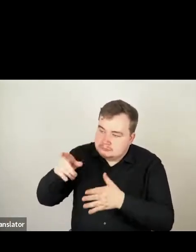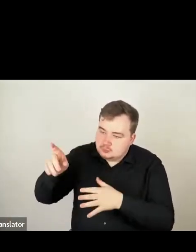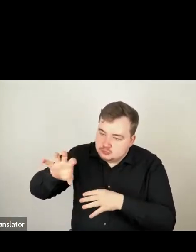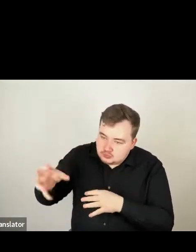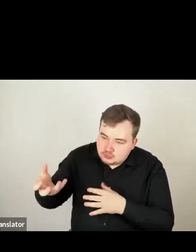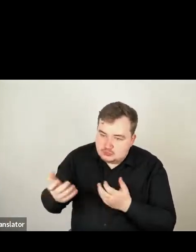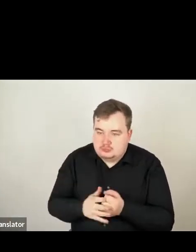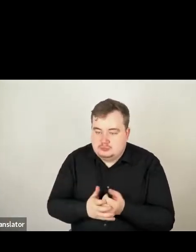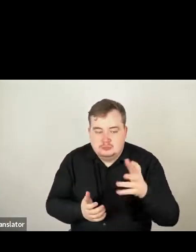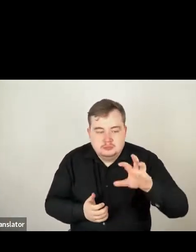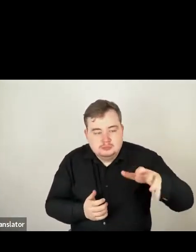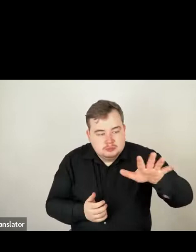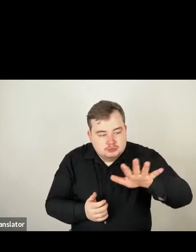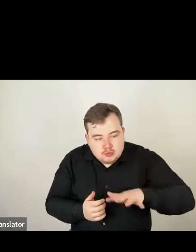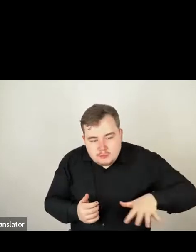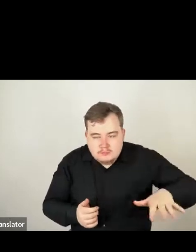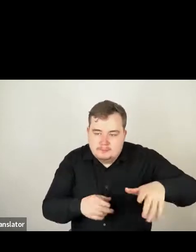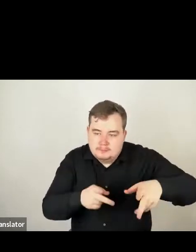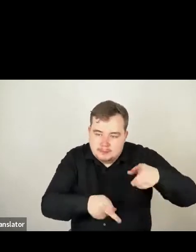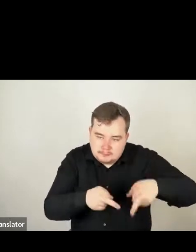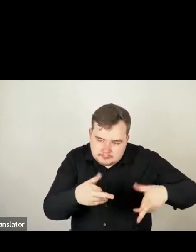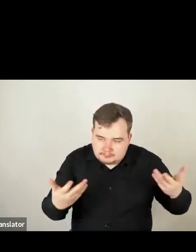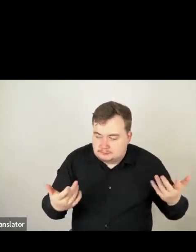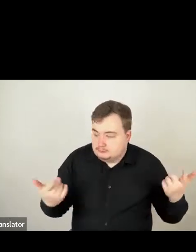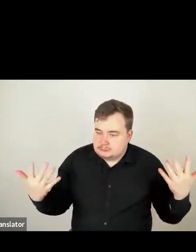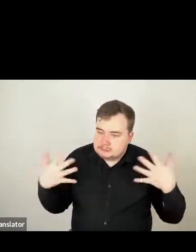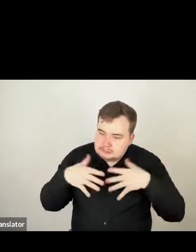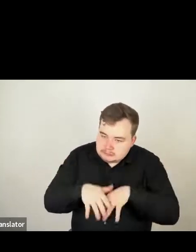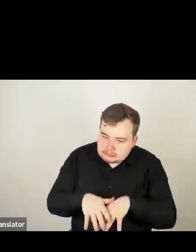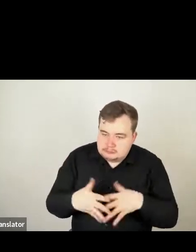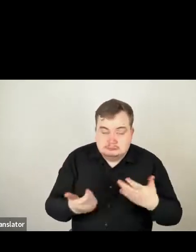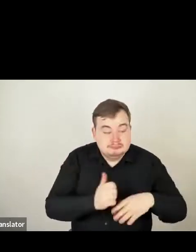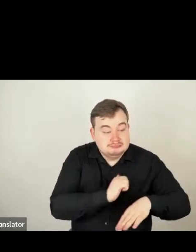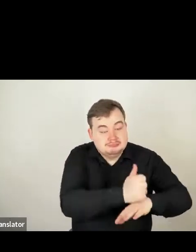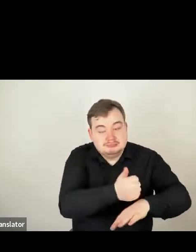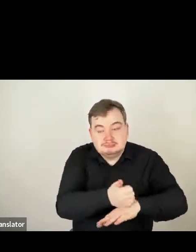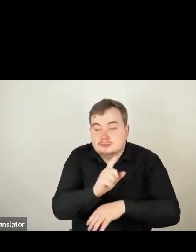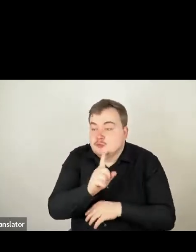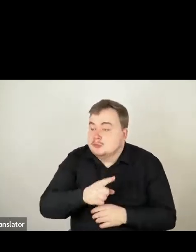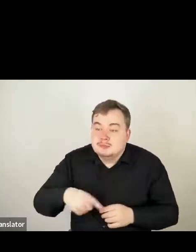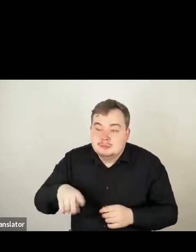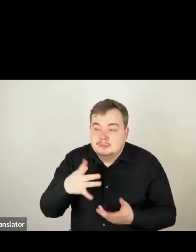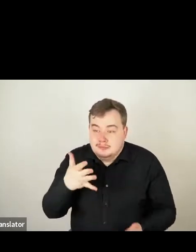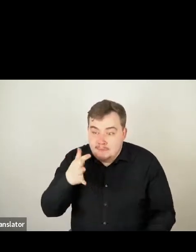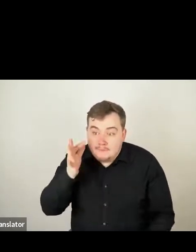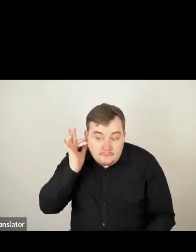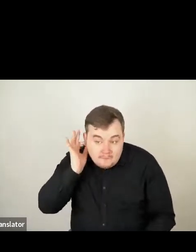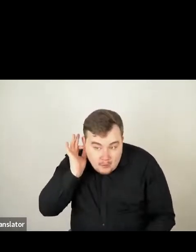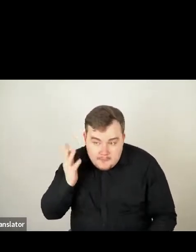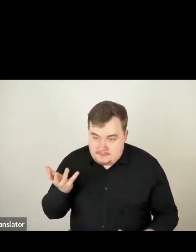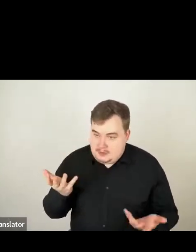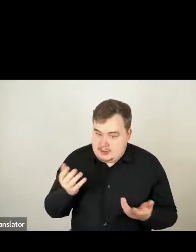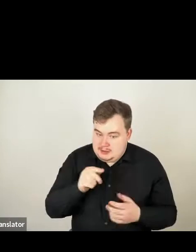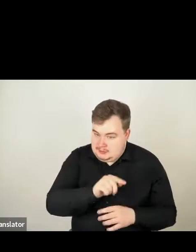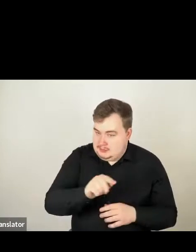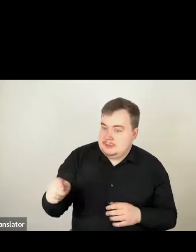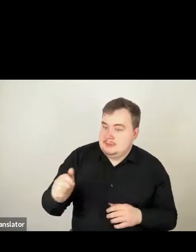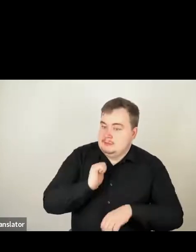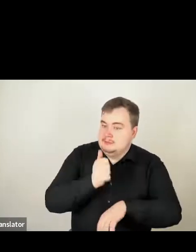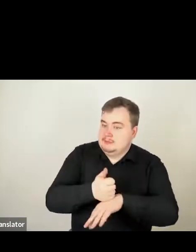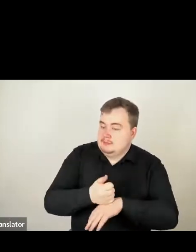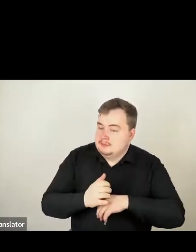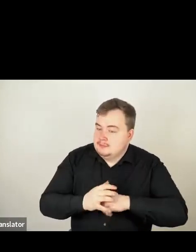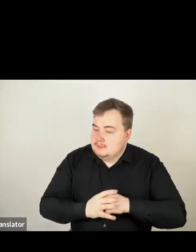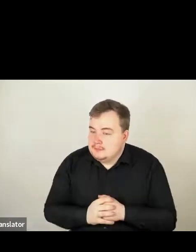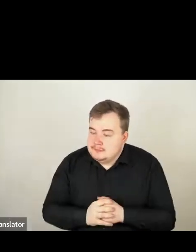European integration are leaded by women in the parliament. When there is a man that is